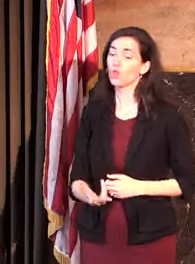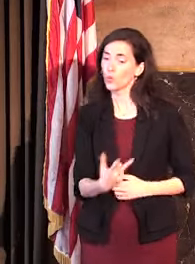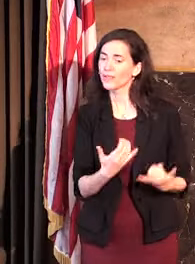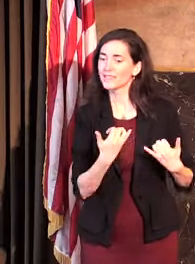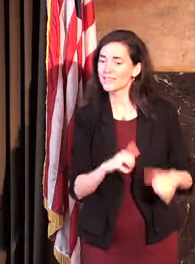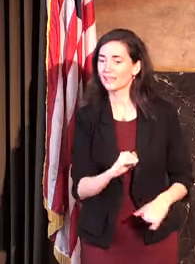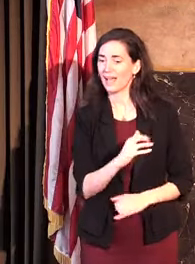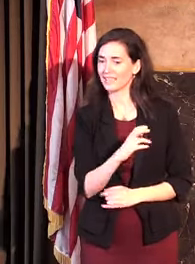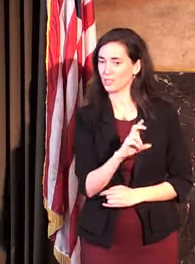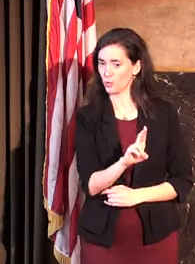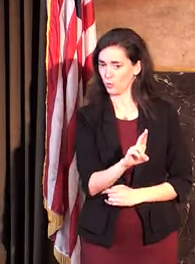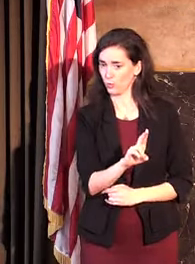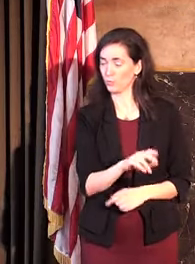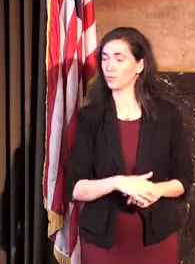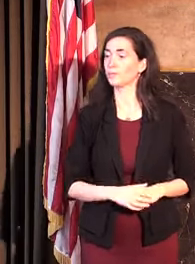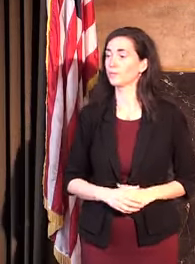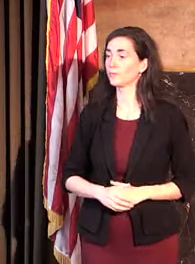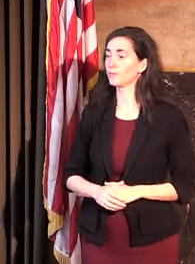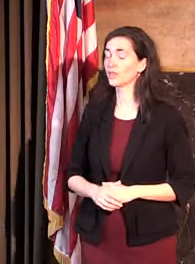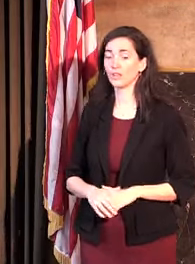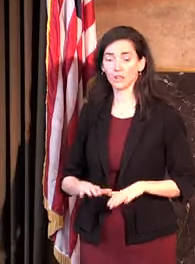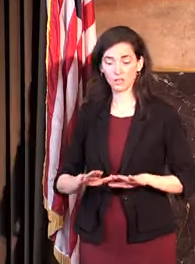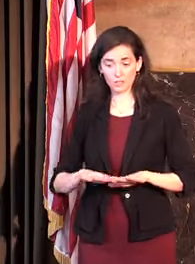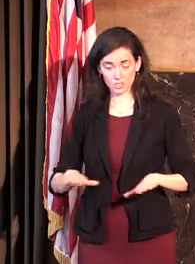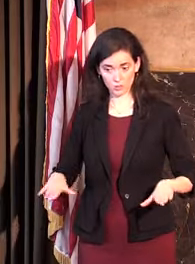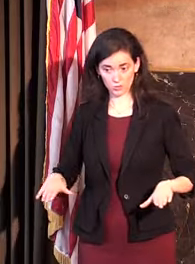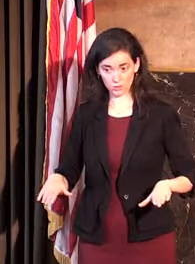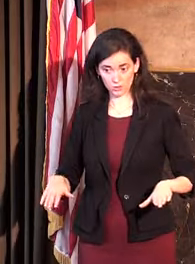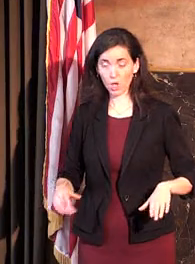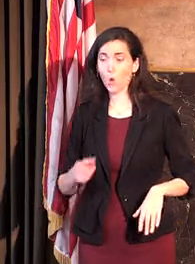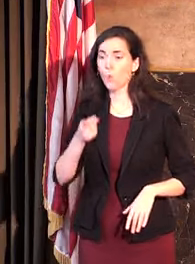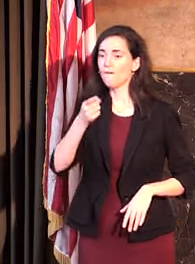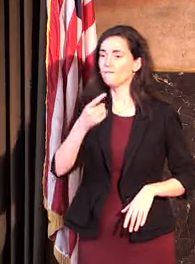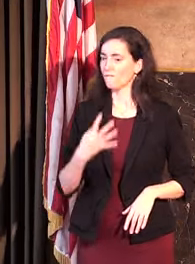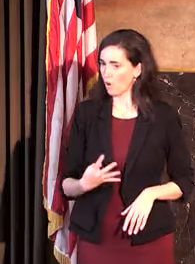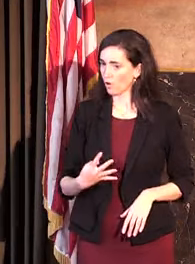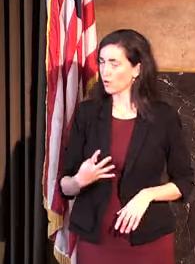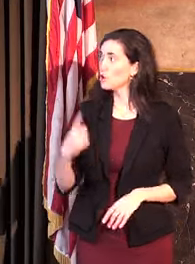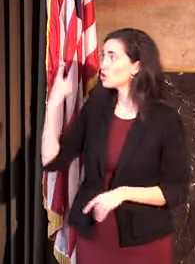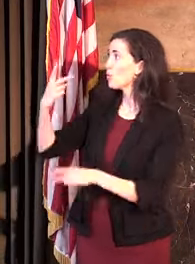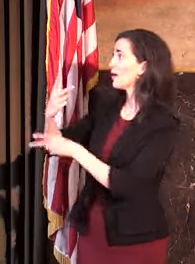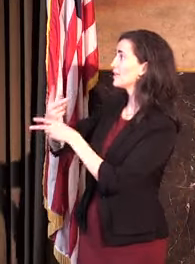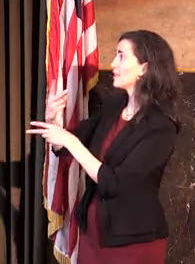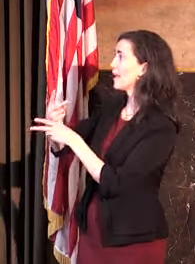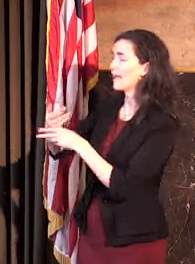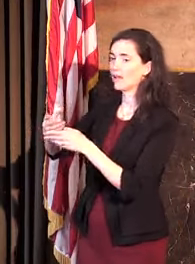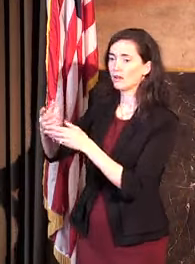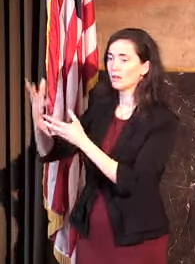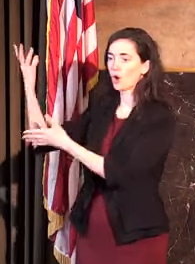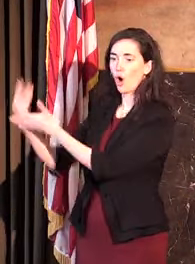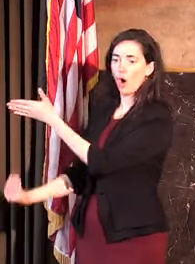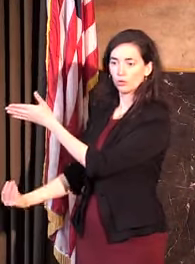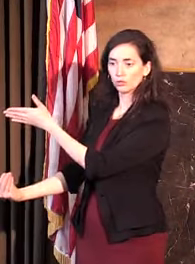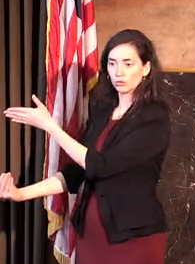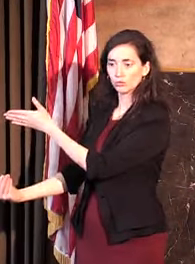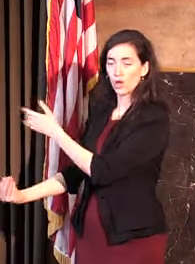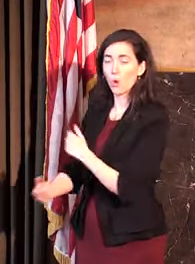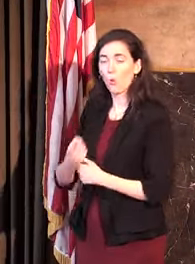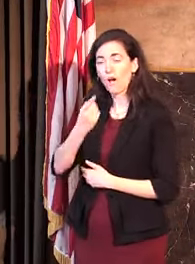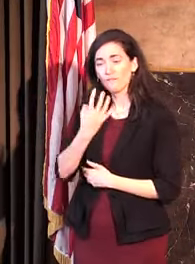1 in 4 kids have lost a caregiver to COVID nationwide, and we're not